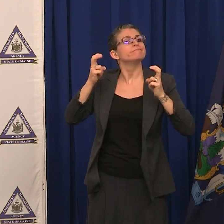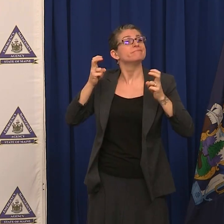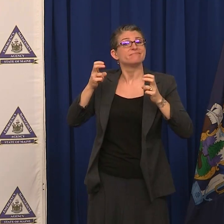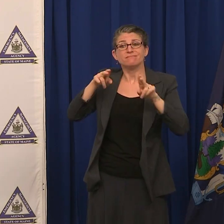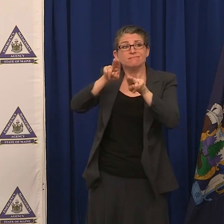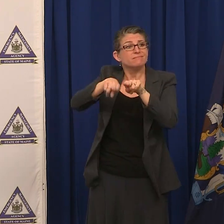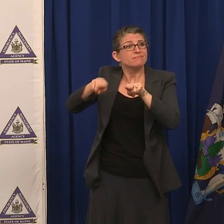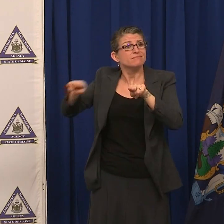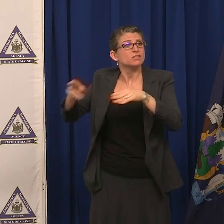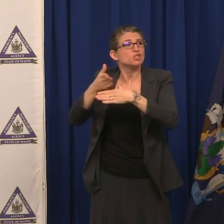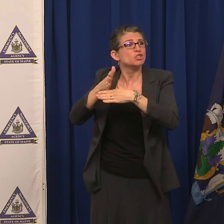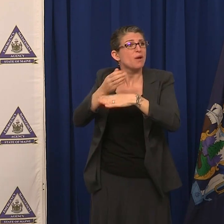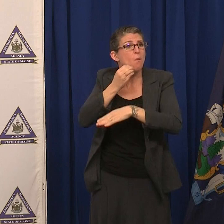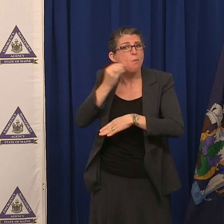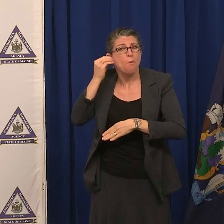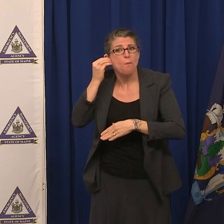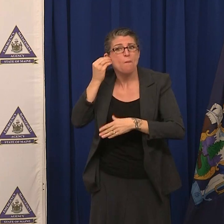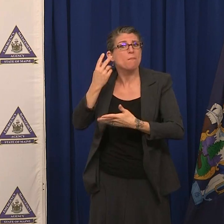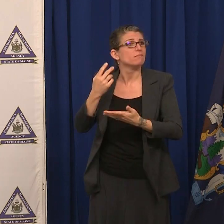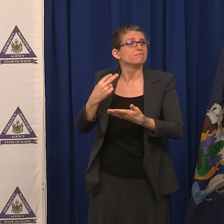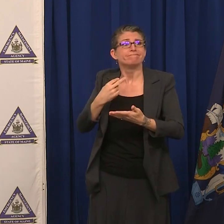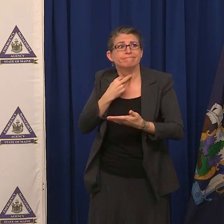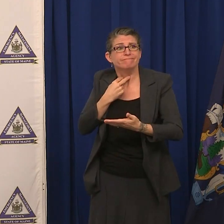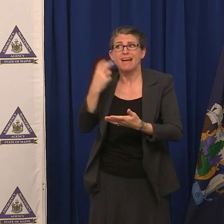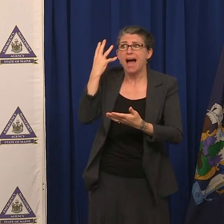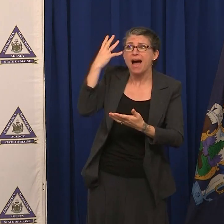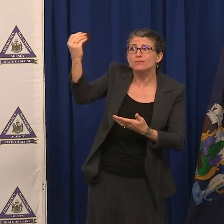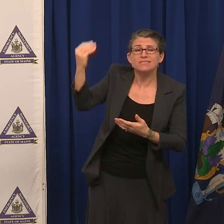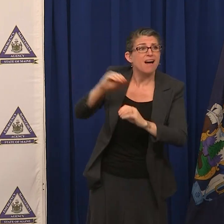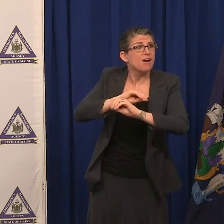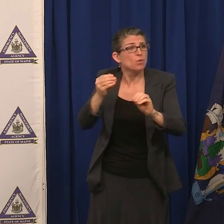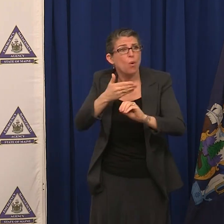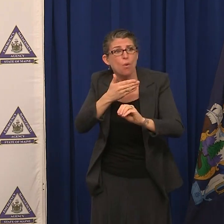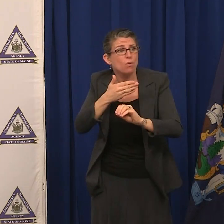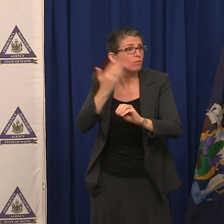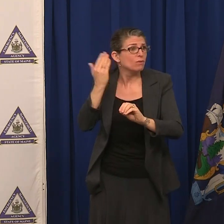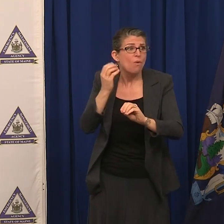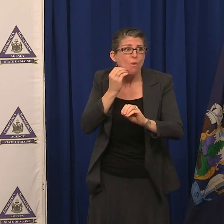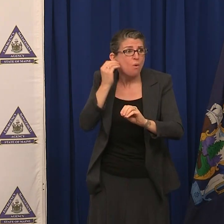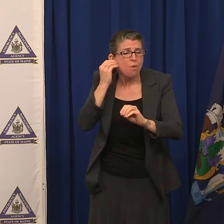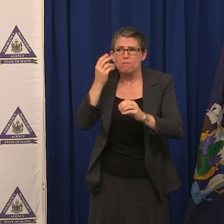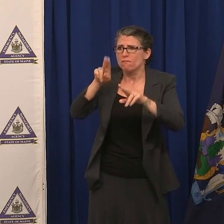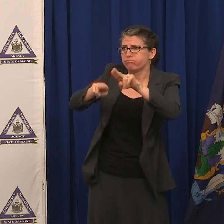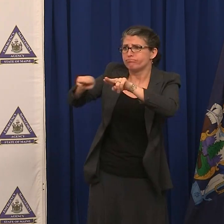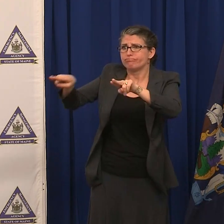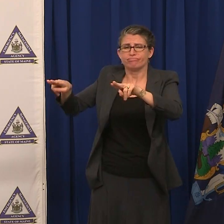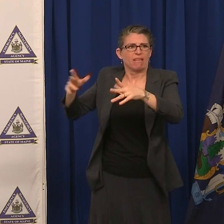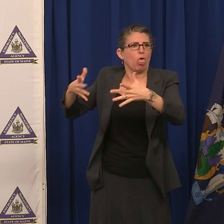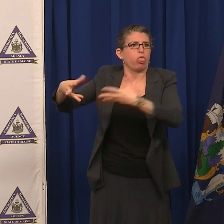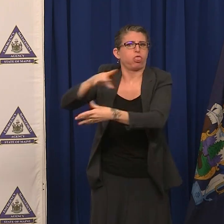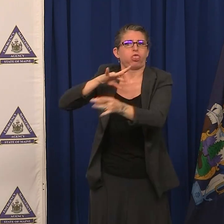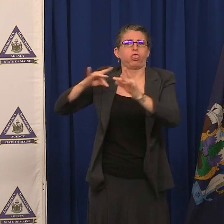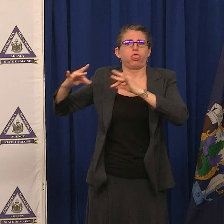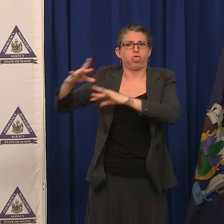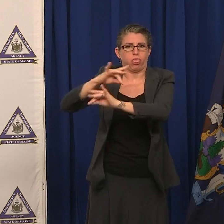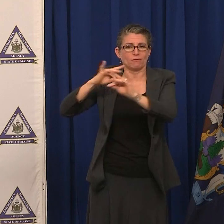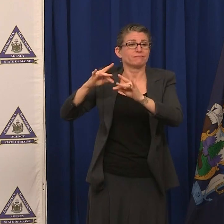are aware of 3 cases at a group home in